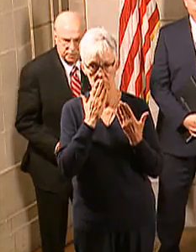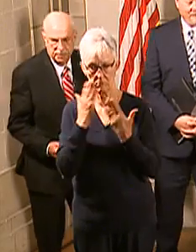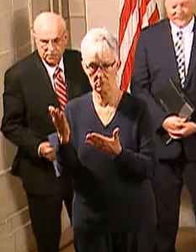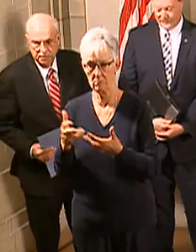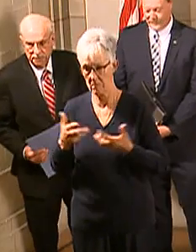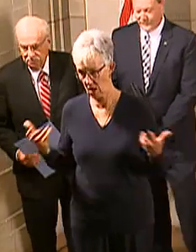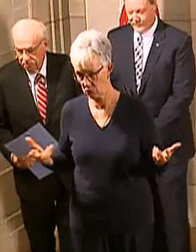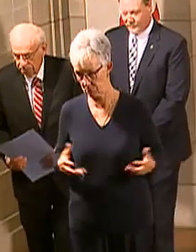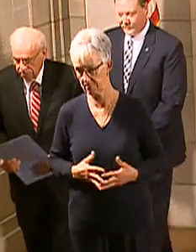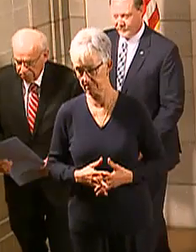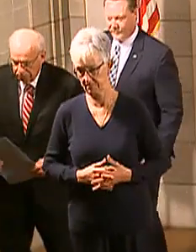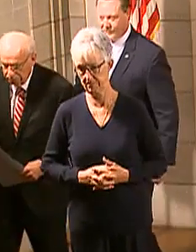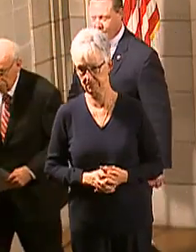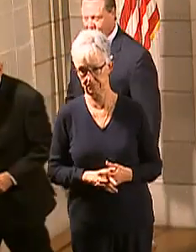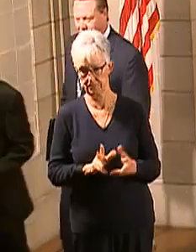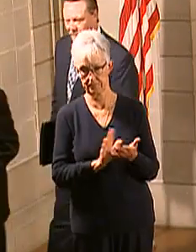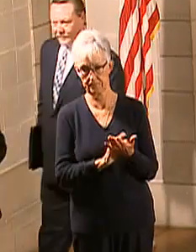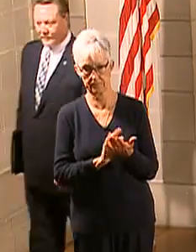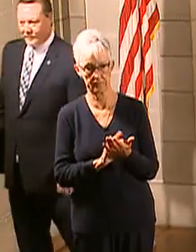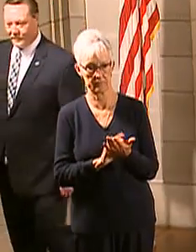it.